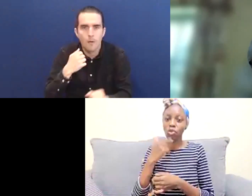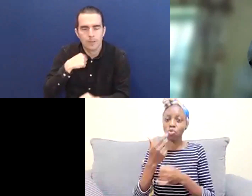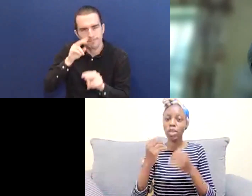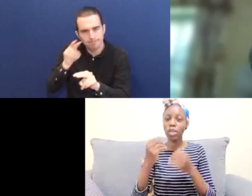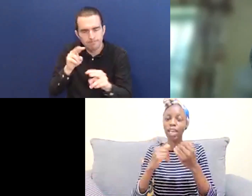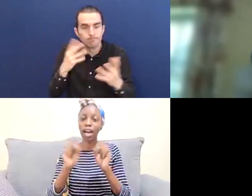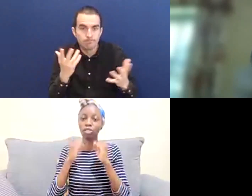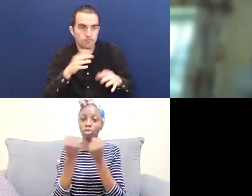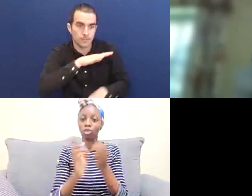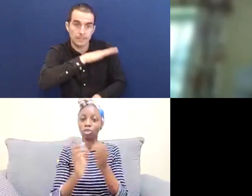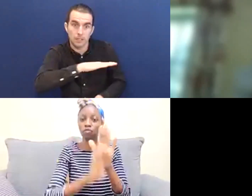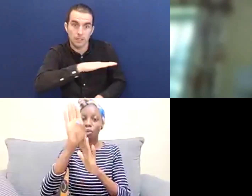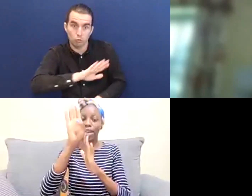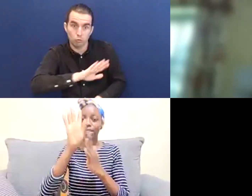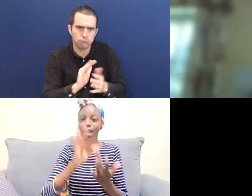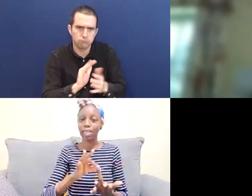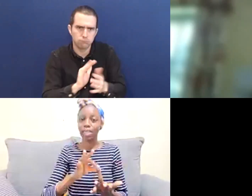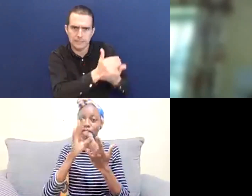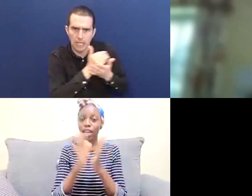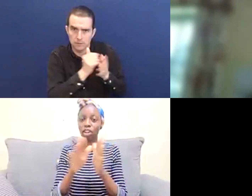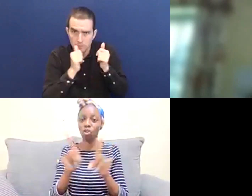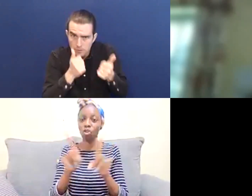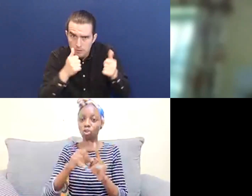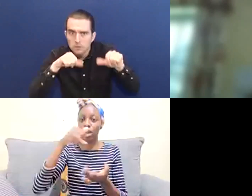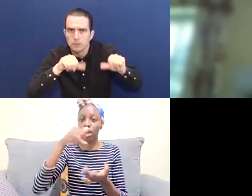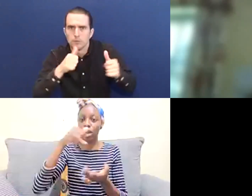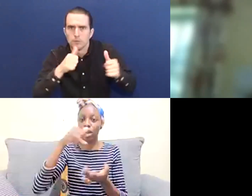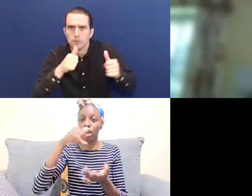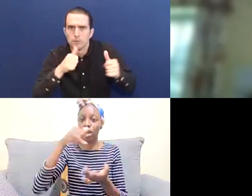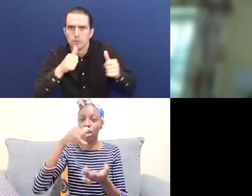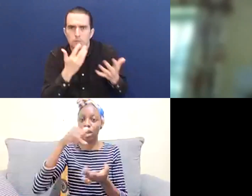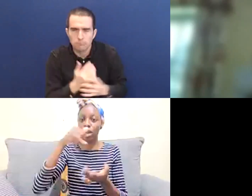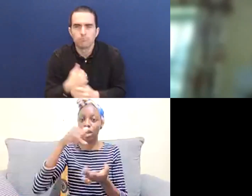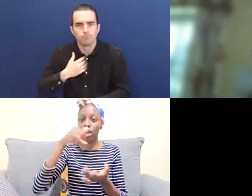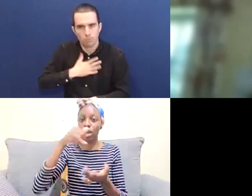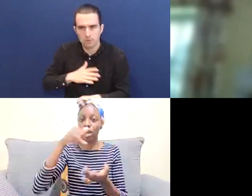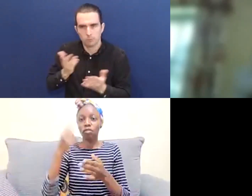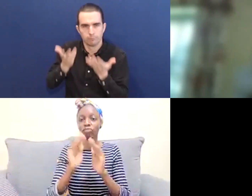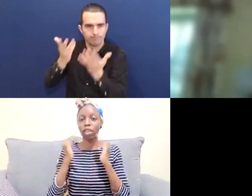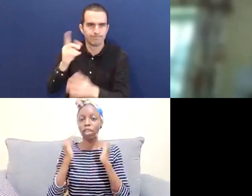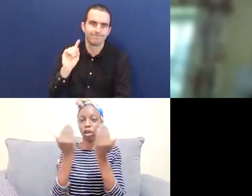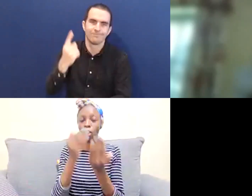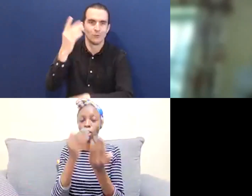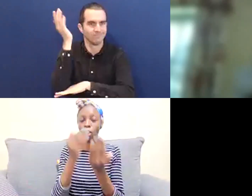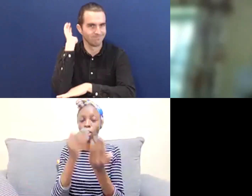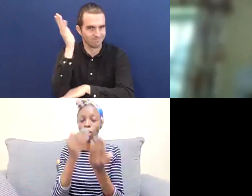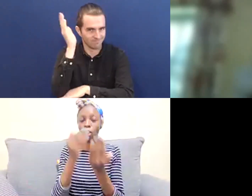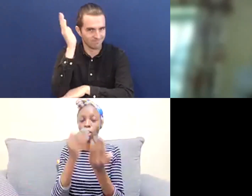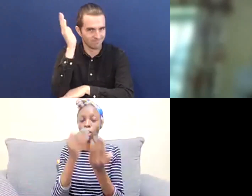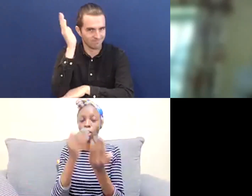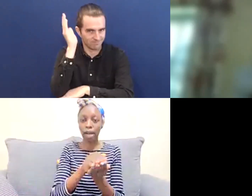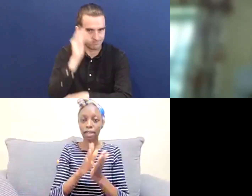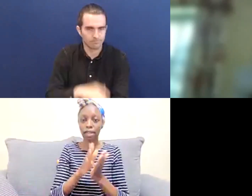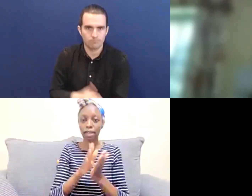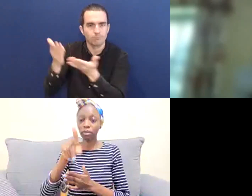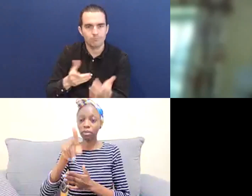Development Specialist and Inclusion in Global Practice of the World Bank. Dipti